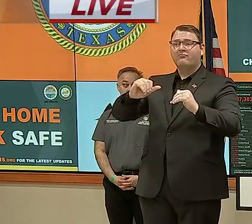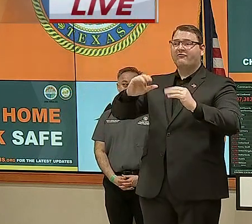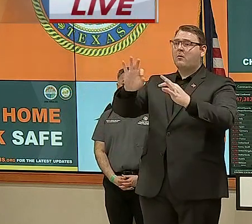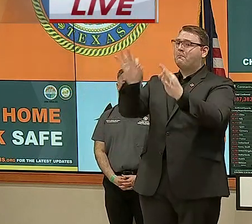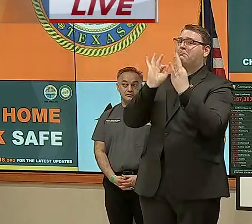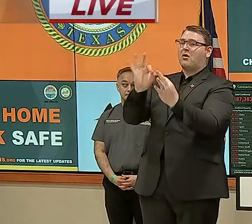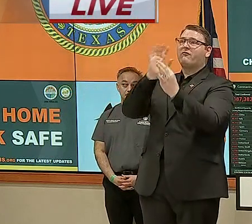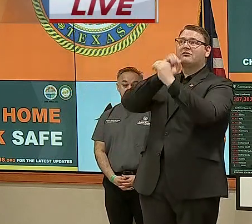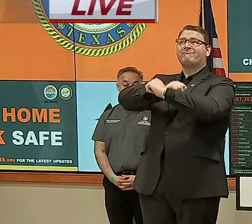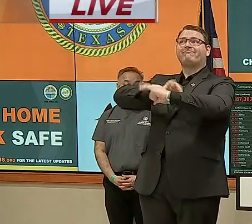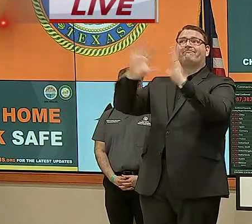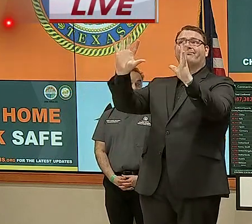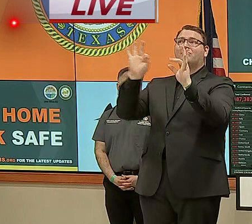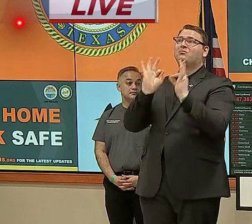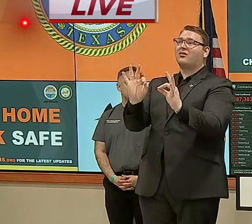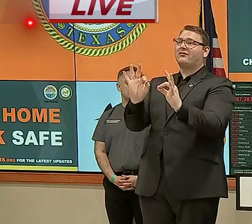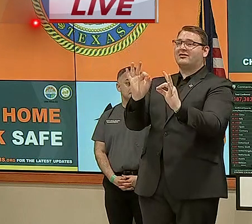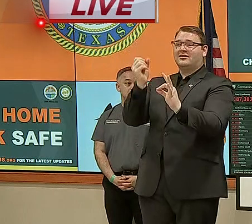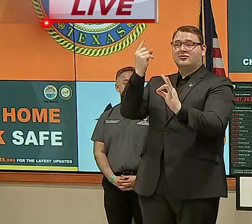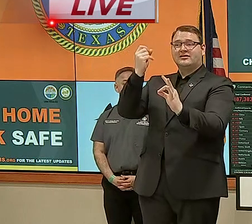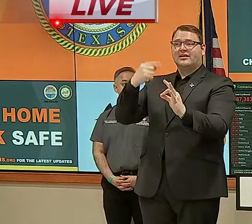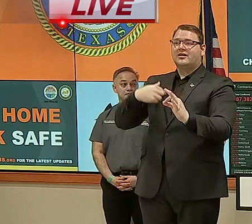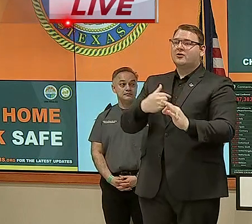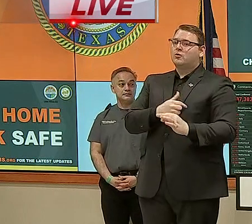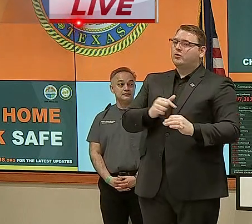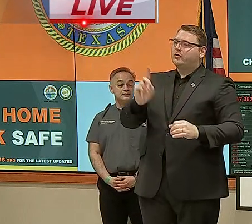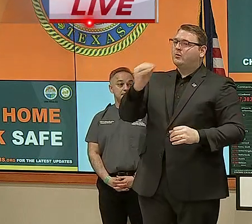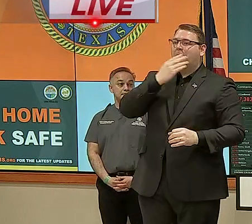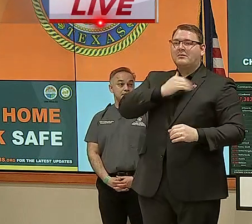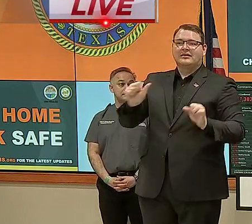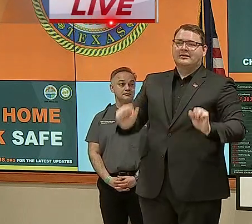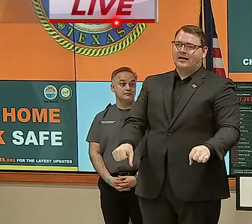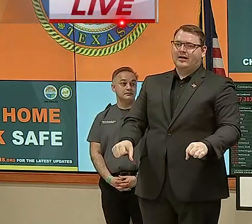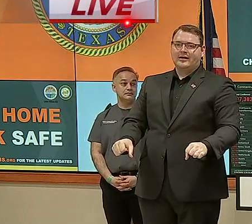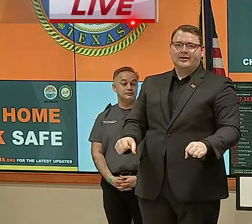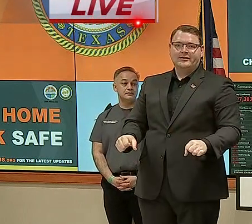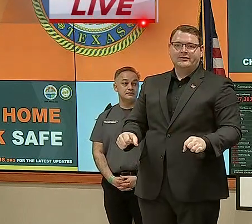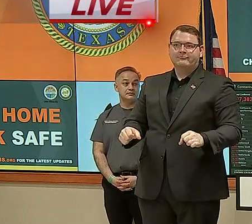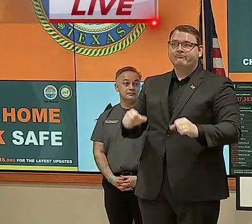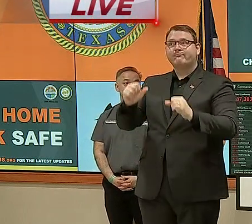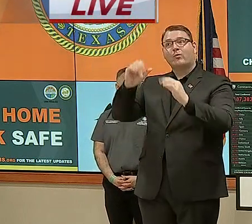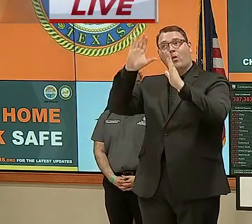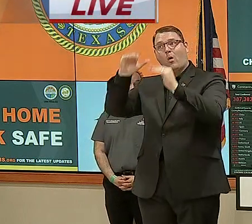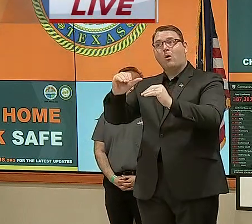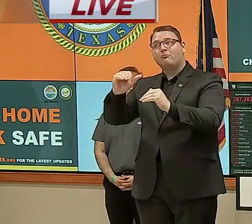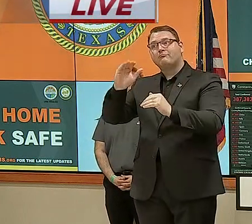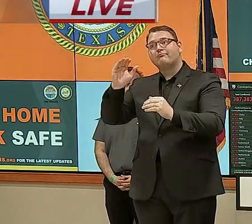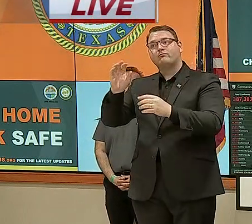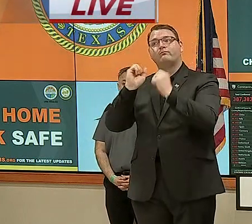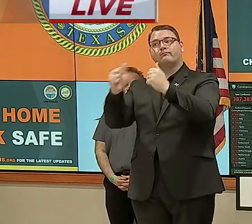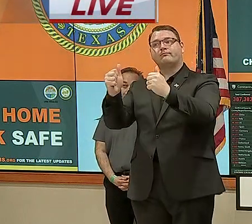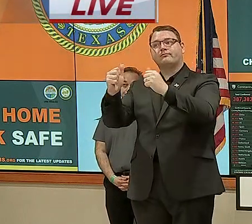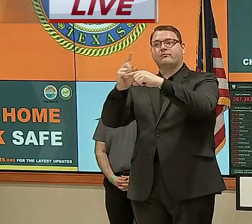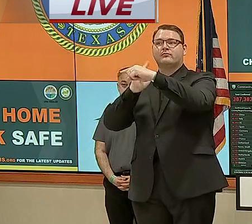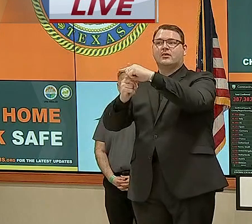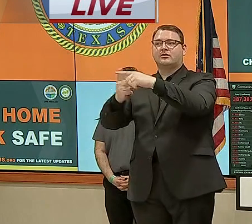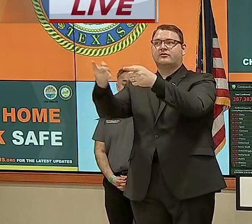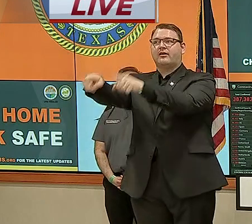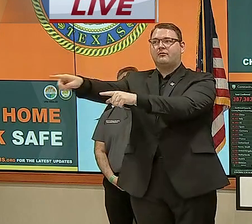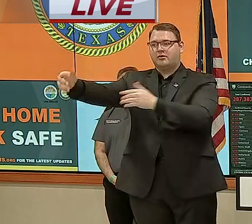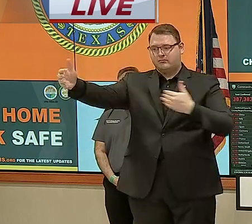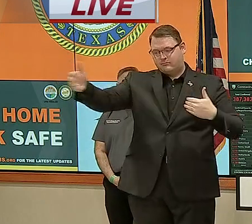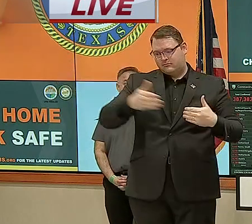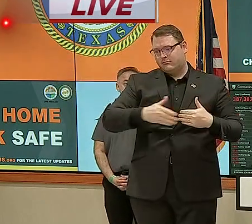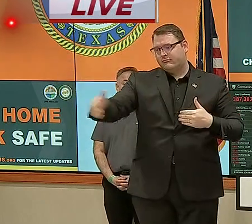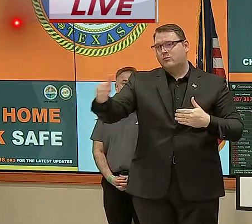situation, as in many others, you make the best decisions and you hope for the best outcome. And if we work together,